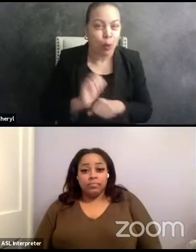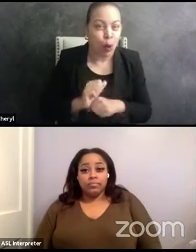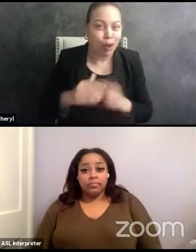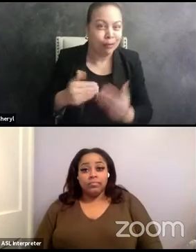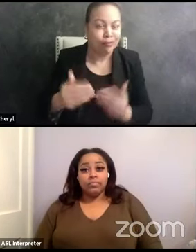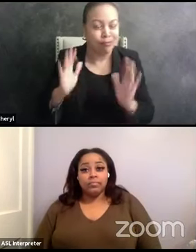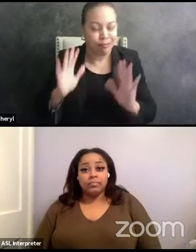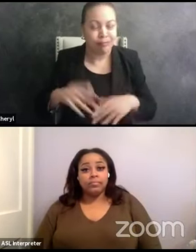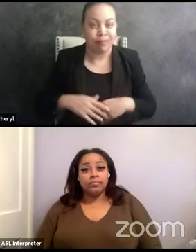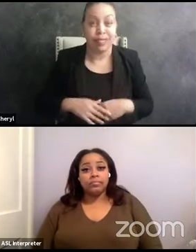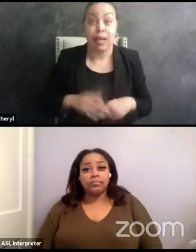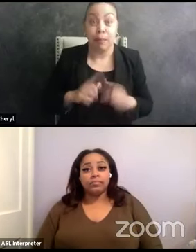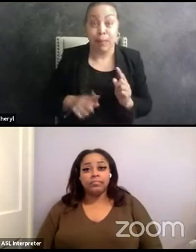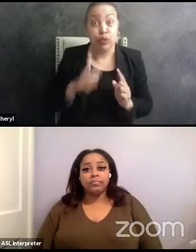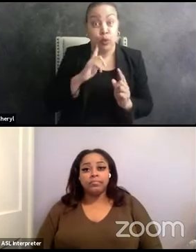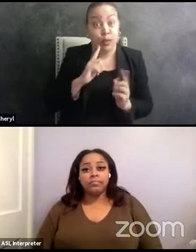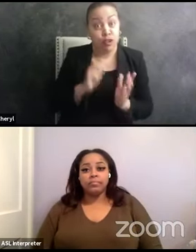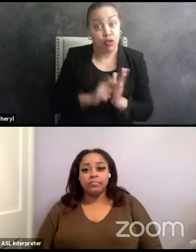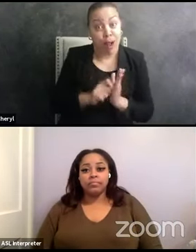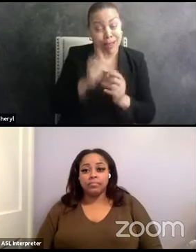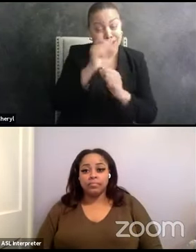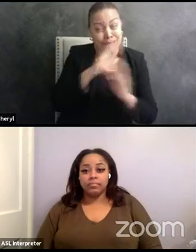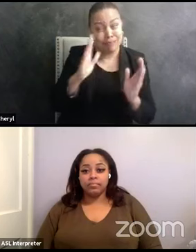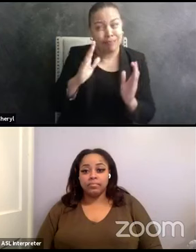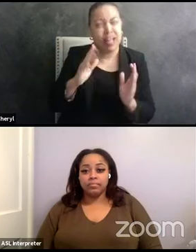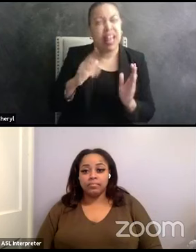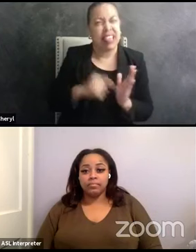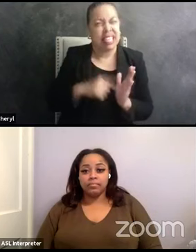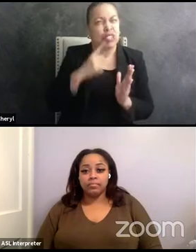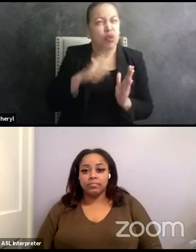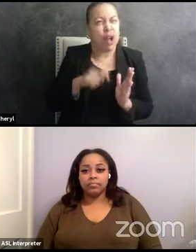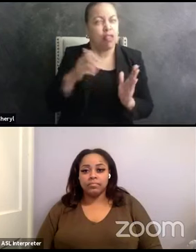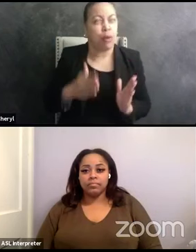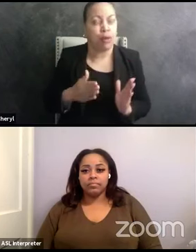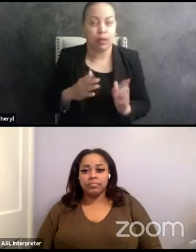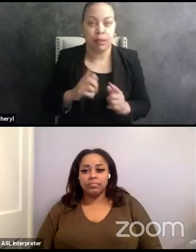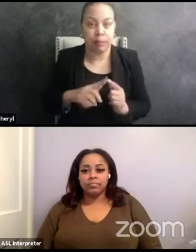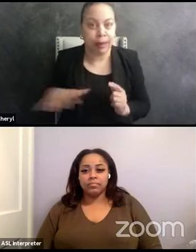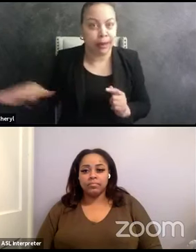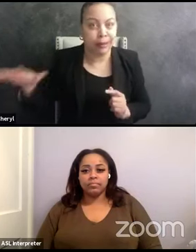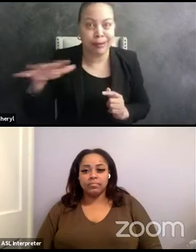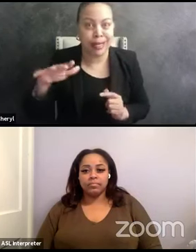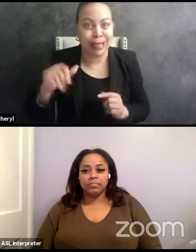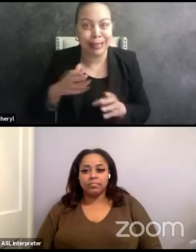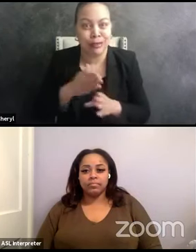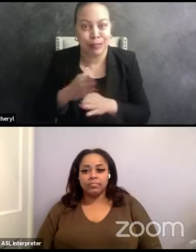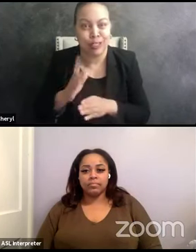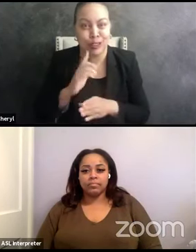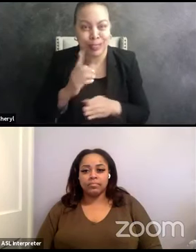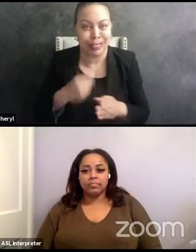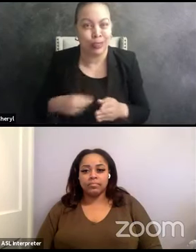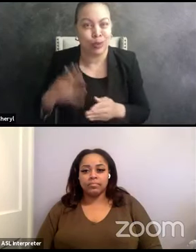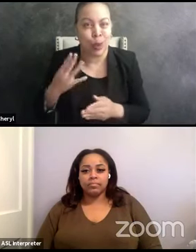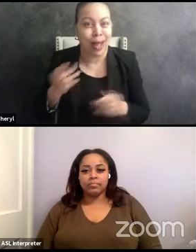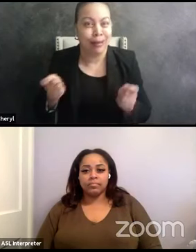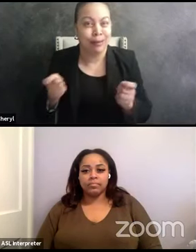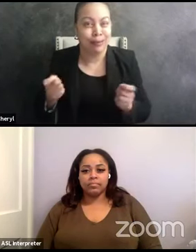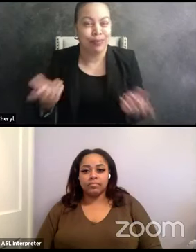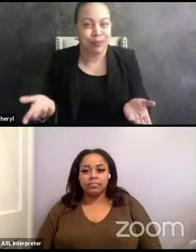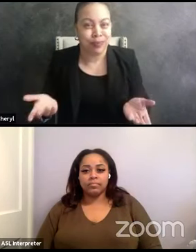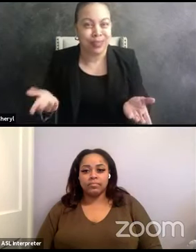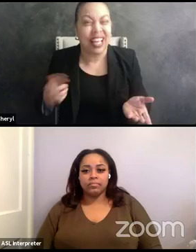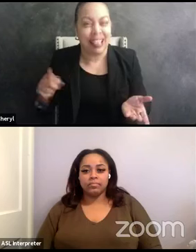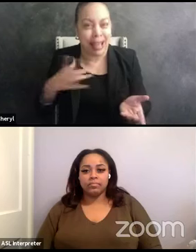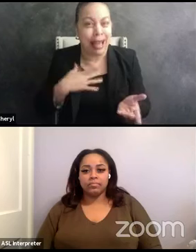writing to or for, but that's not how marketing in a white industry works. It's not how whiteness likes to